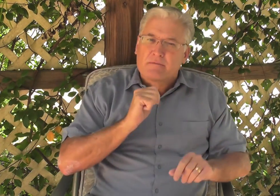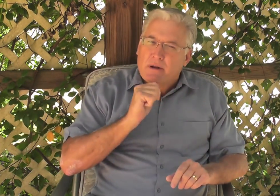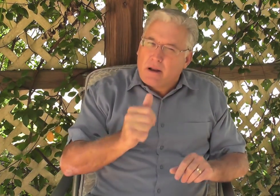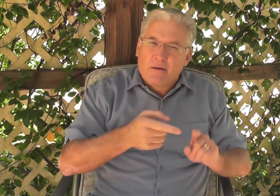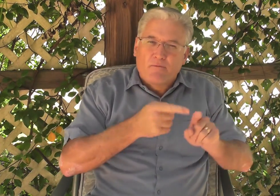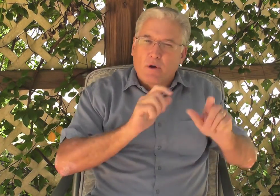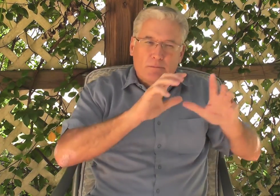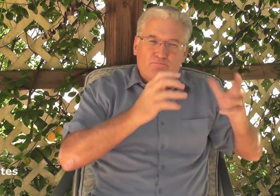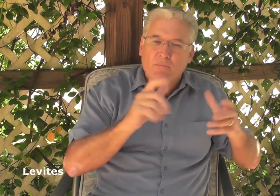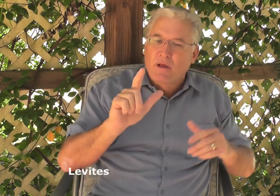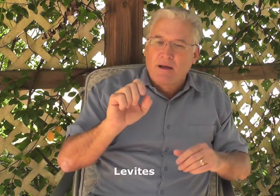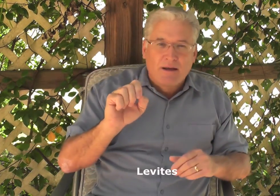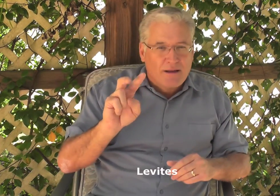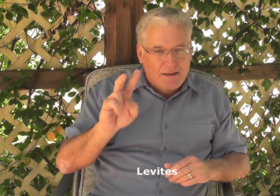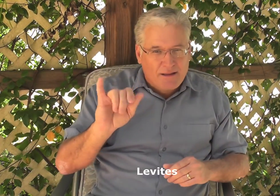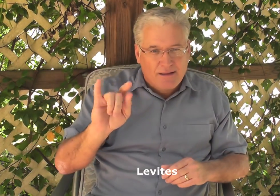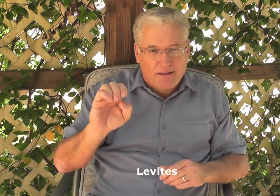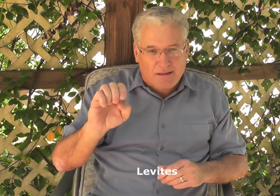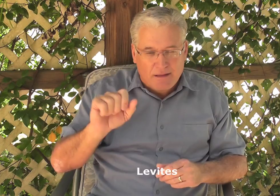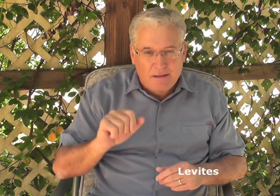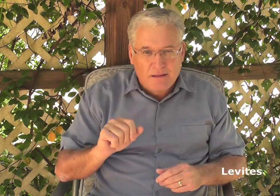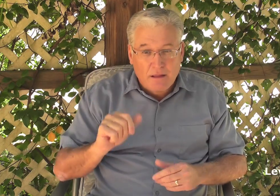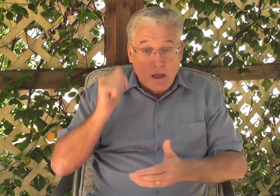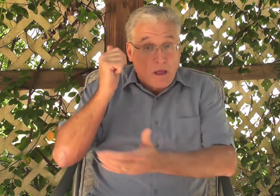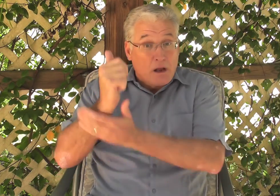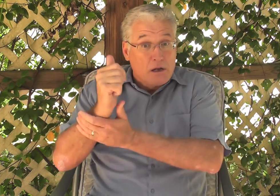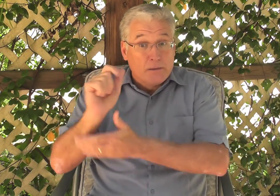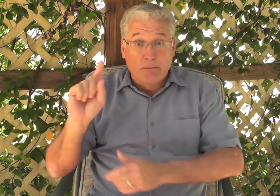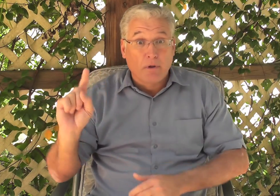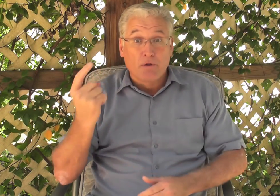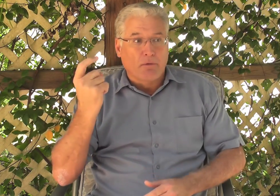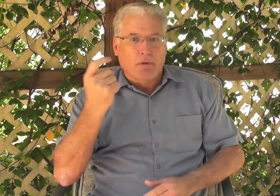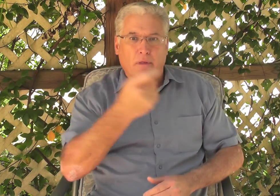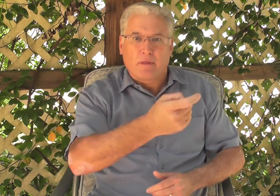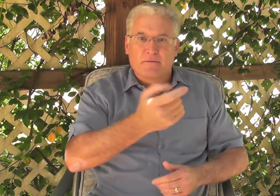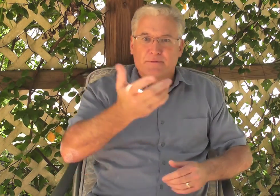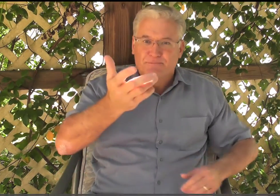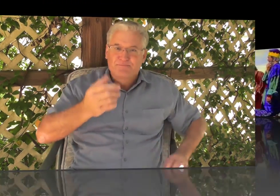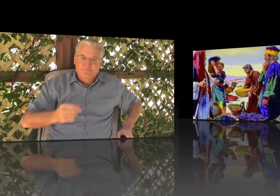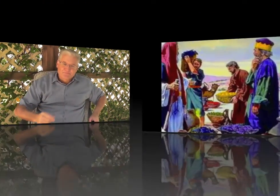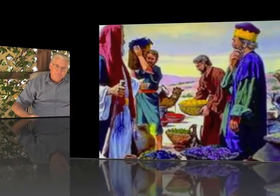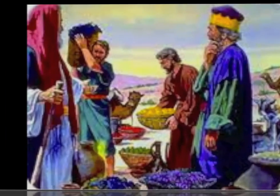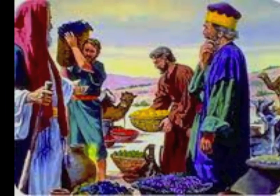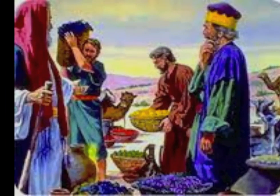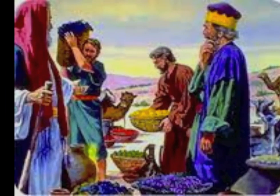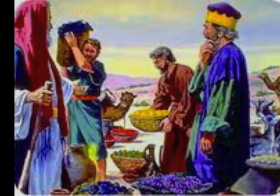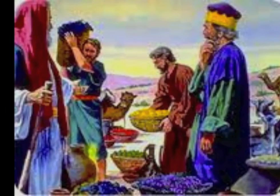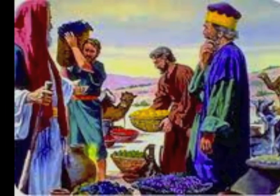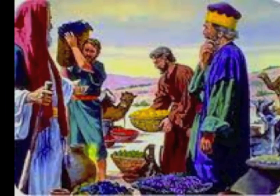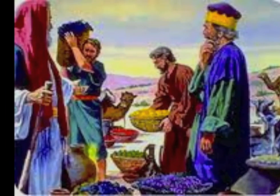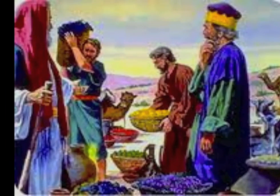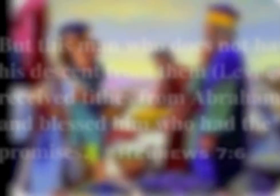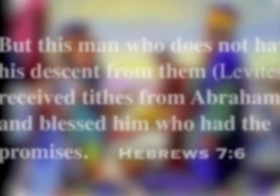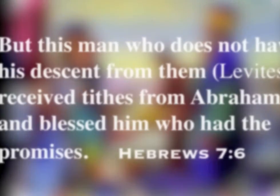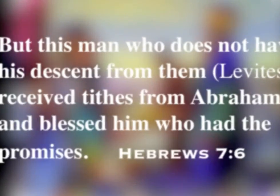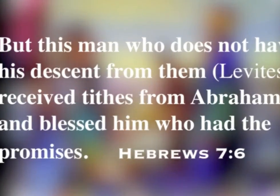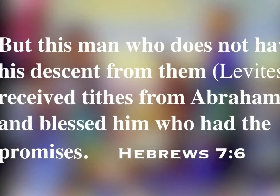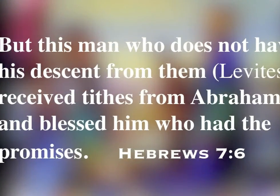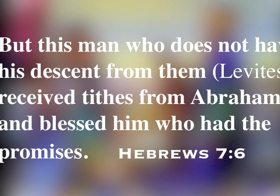need to think about that. He wasn't from the group of Levites. And Abraham, he didn't have to give to him.